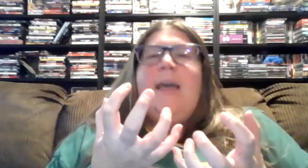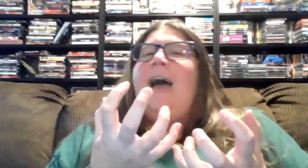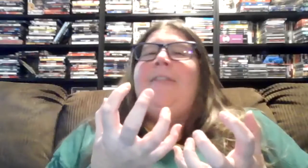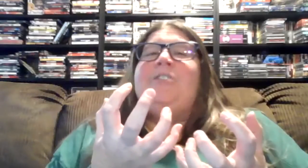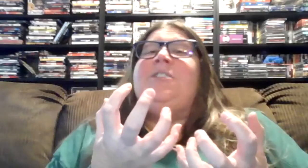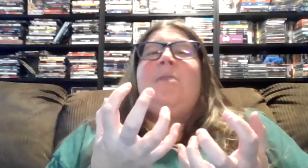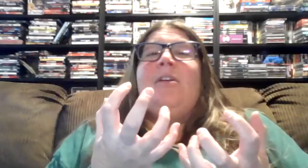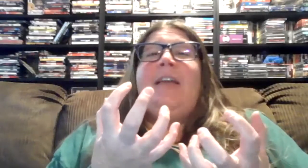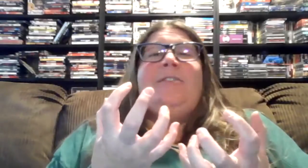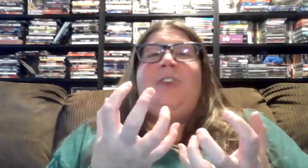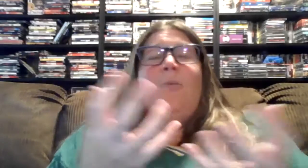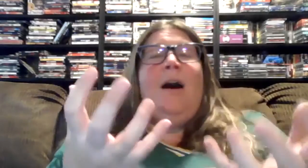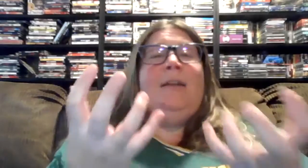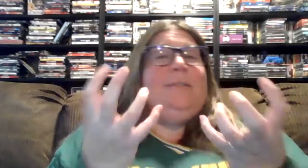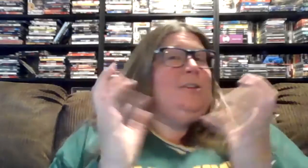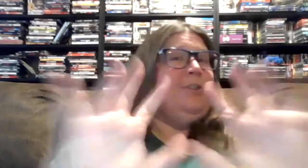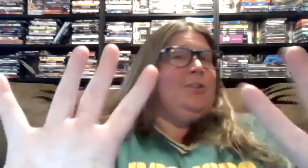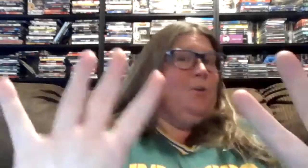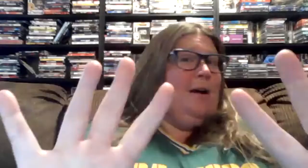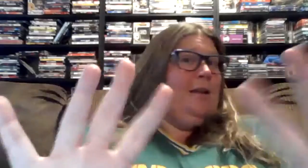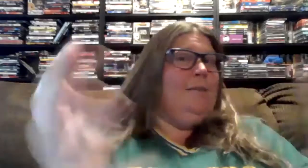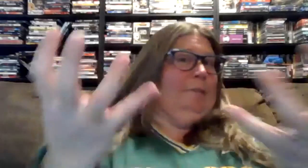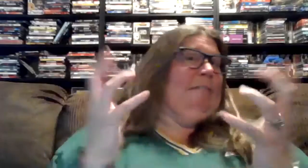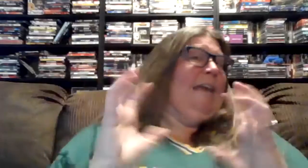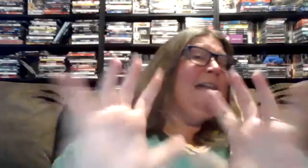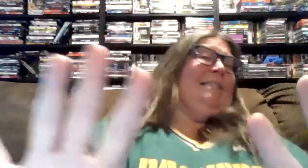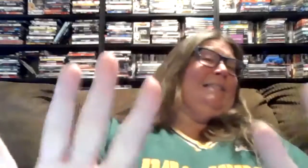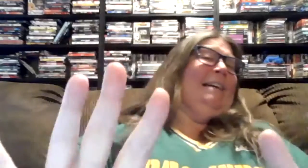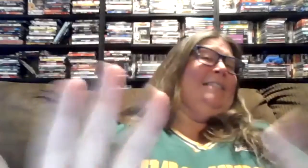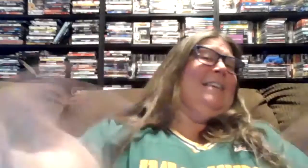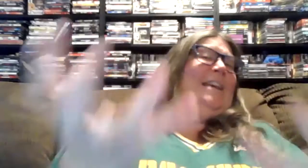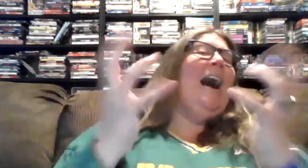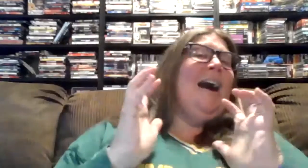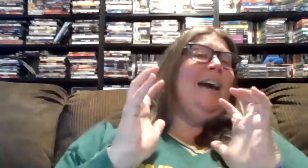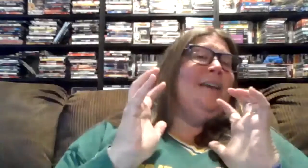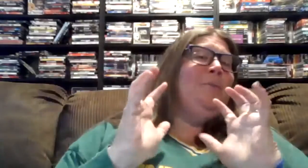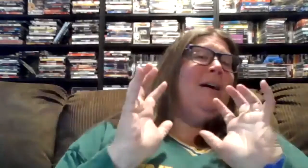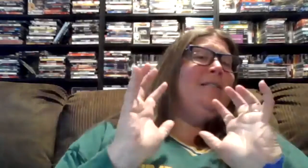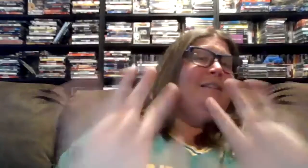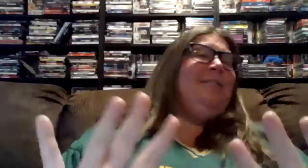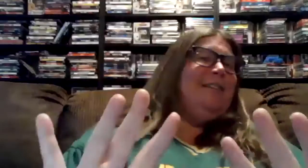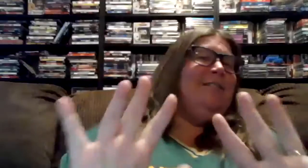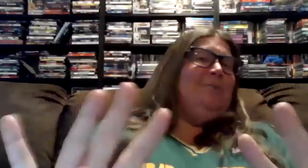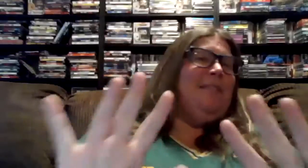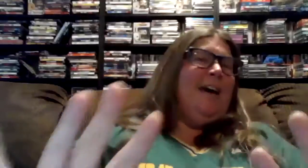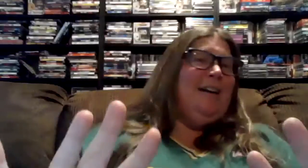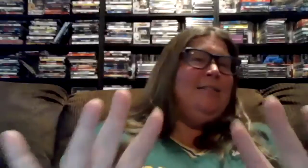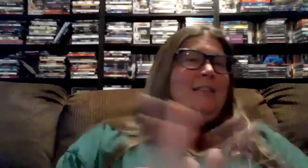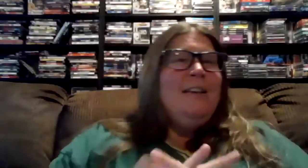And then similarly as don't want, you don't want it. That's disgusting. I want nothing to do with that. So